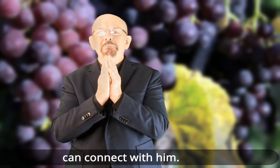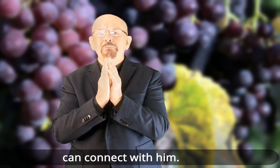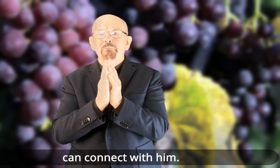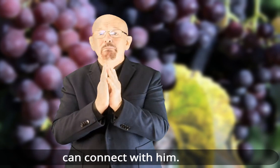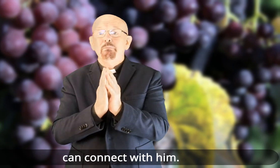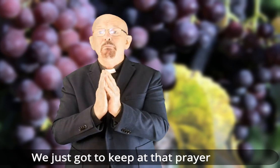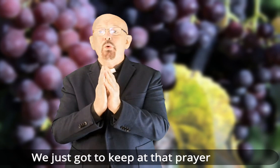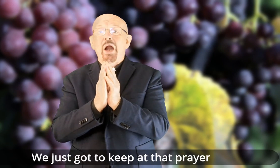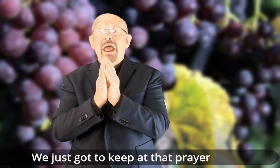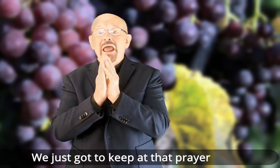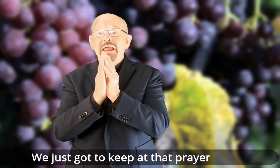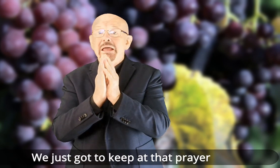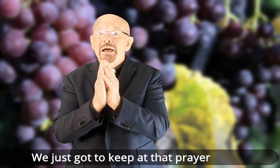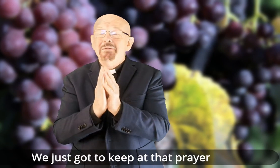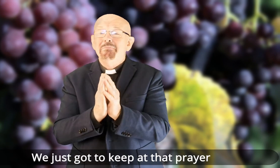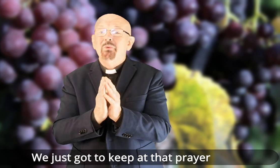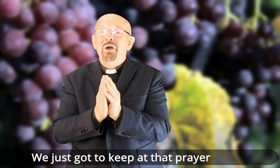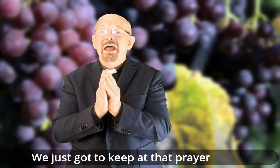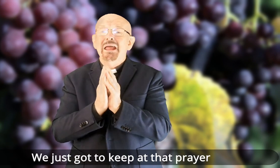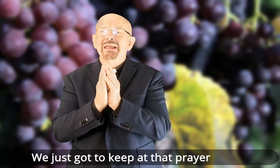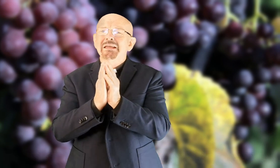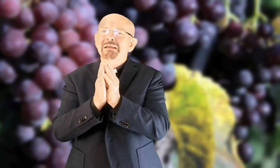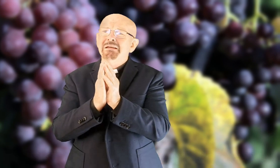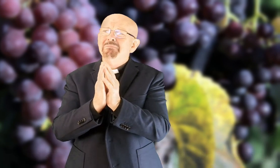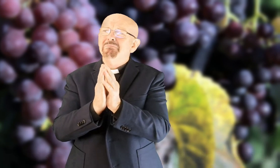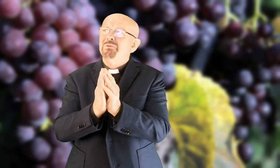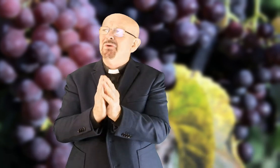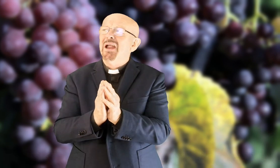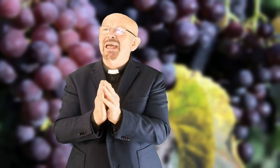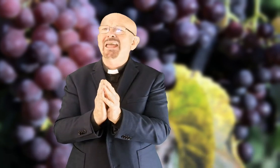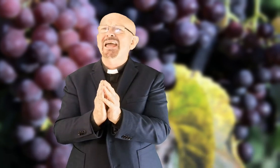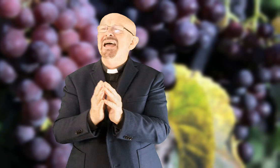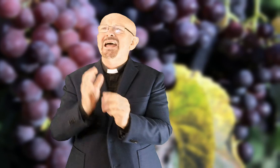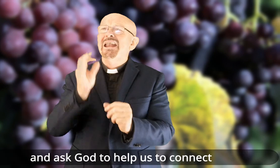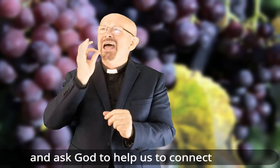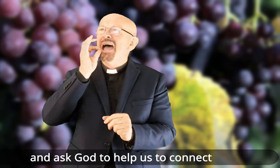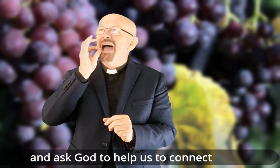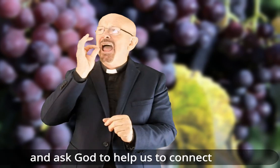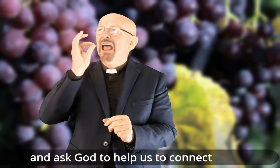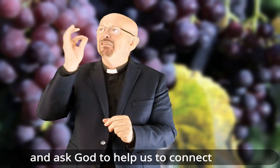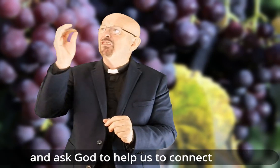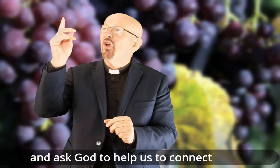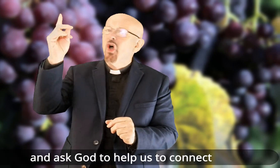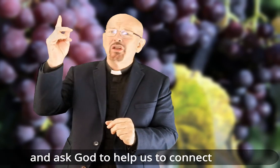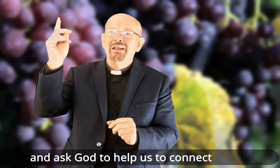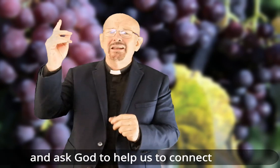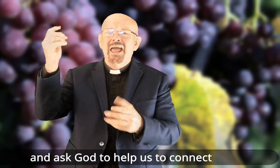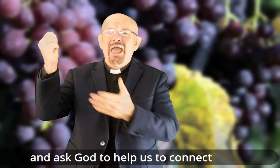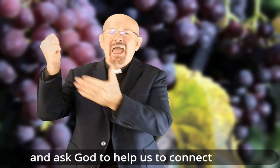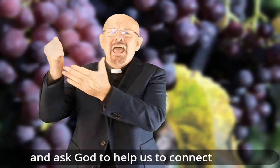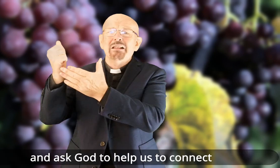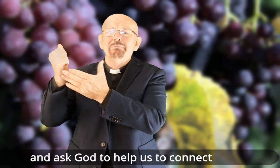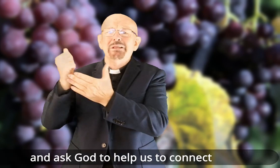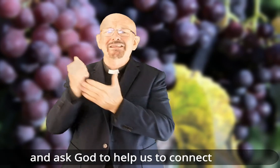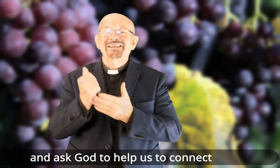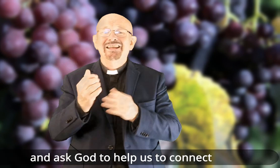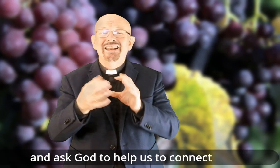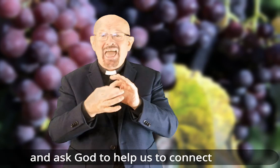him. We've just got to keep at that prayer and ask God to